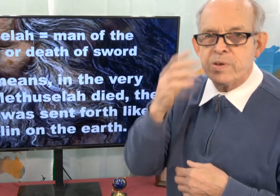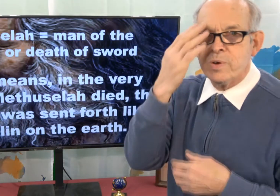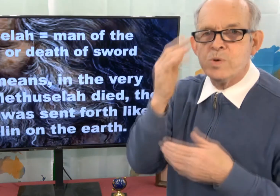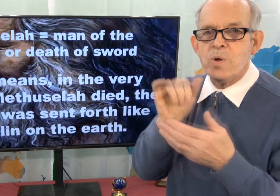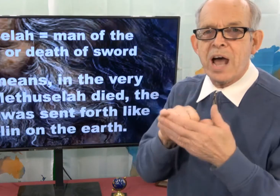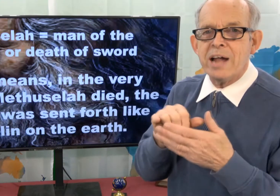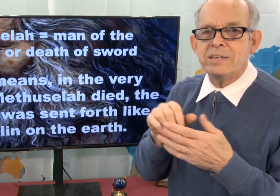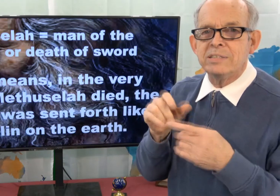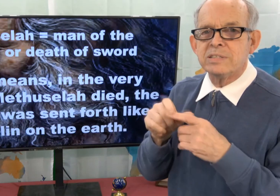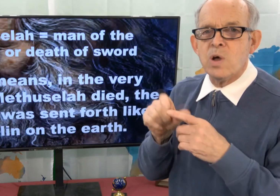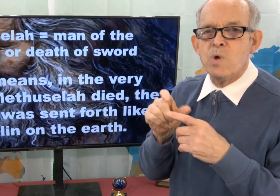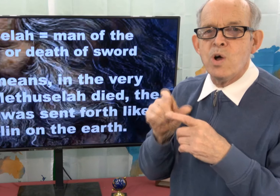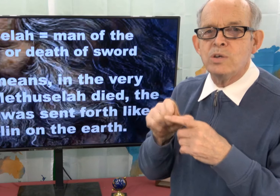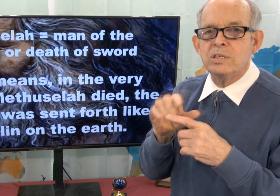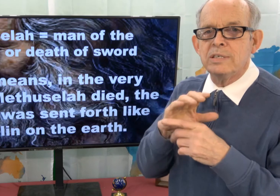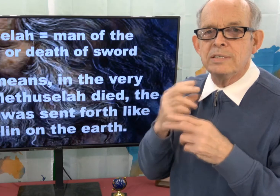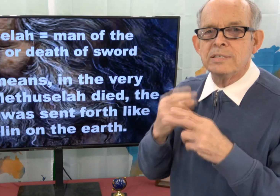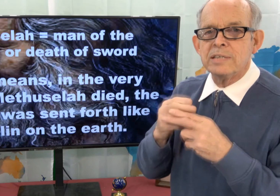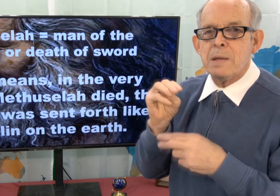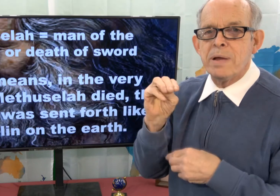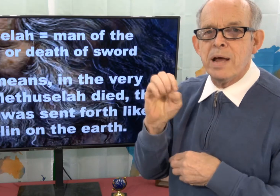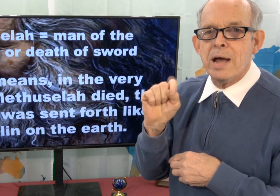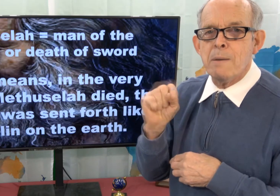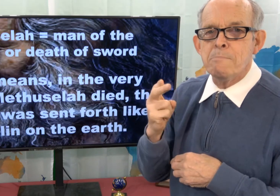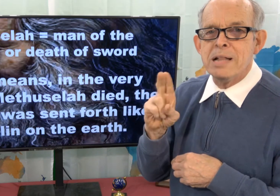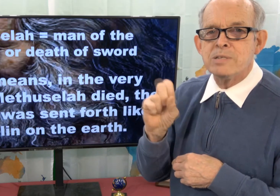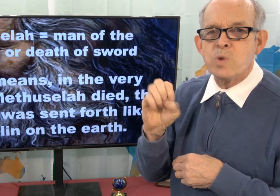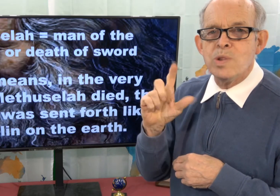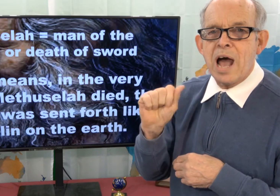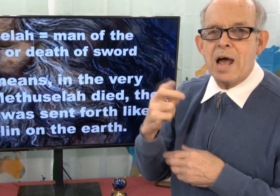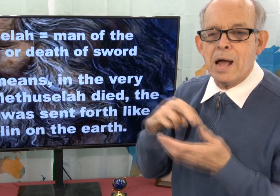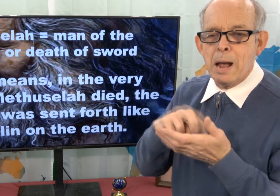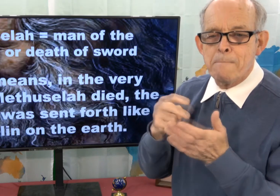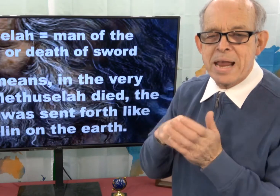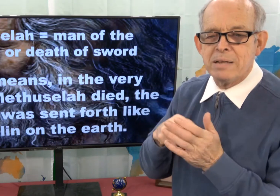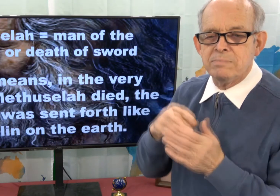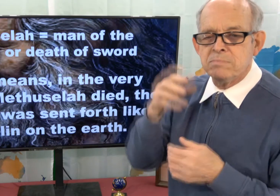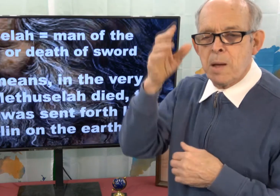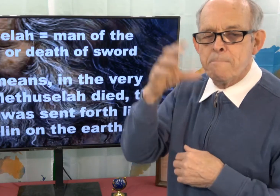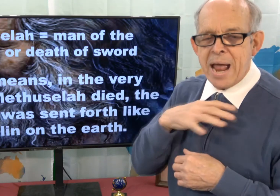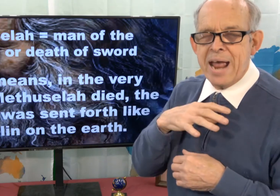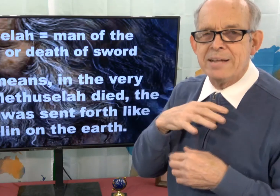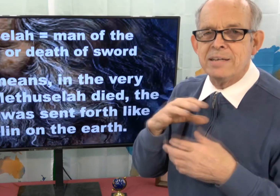You know that the word is named Matula, means man of